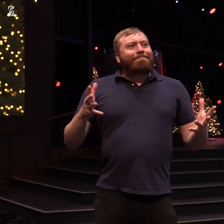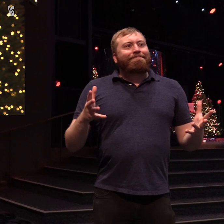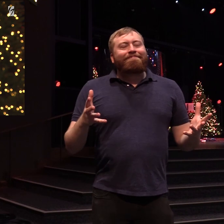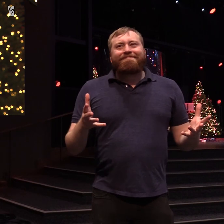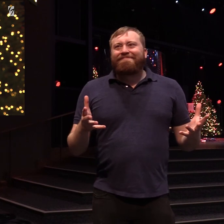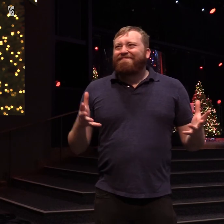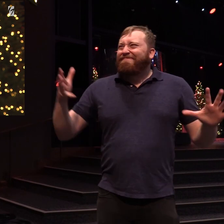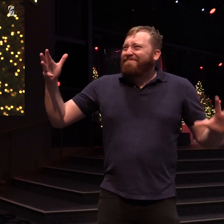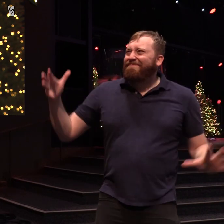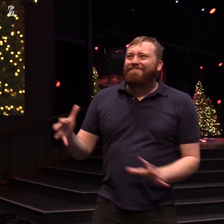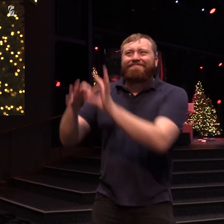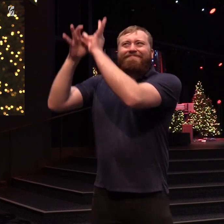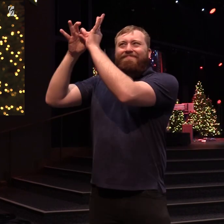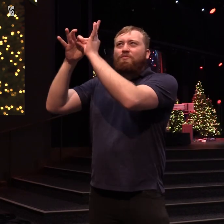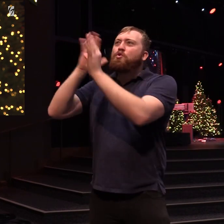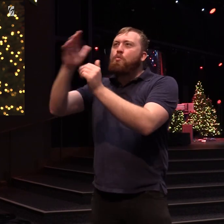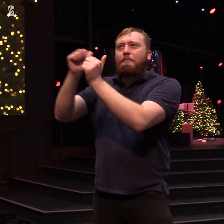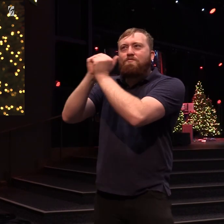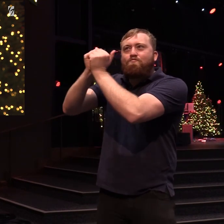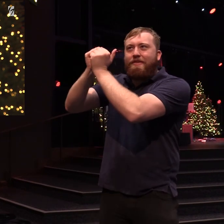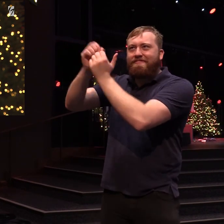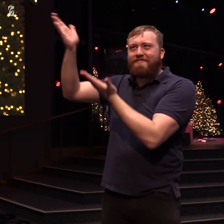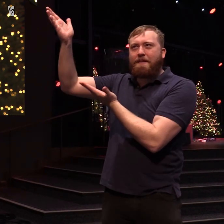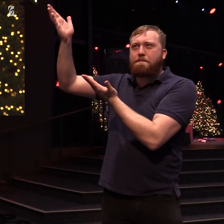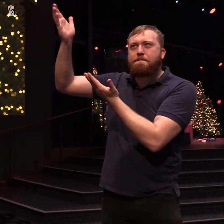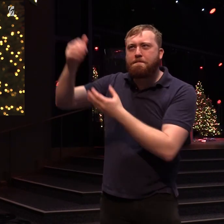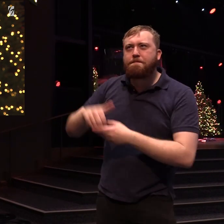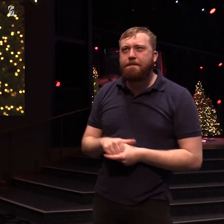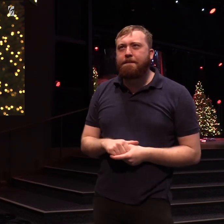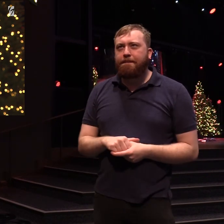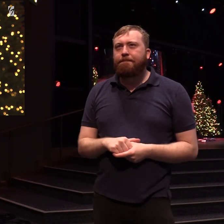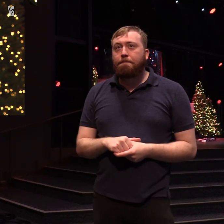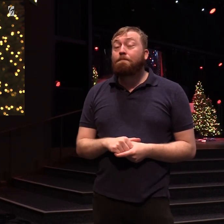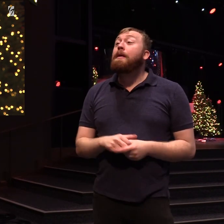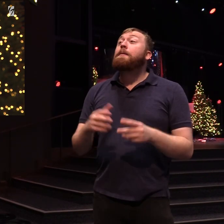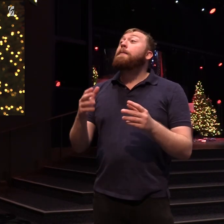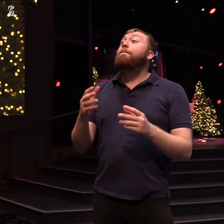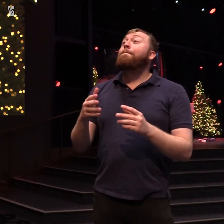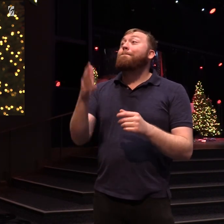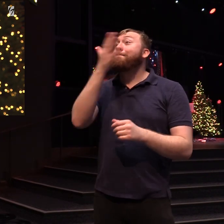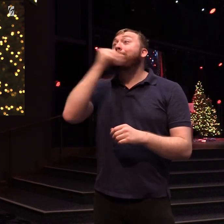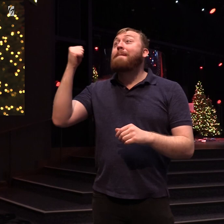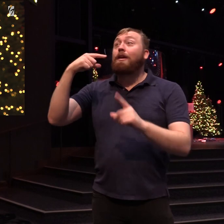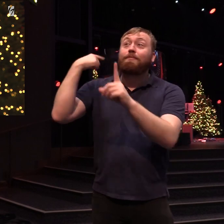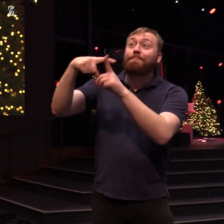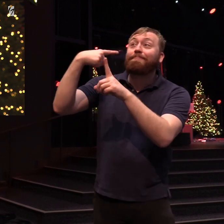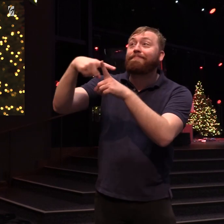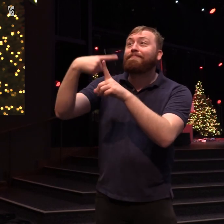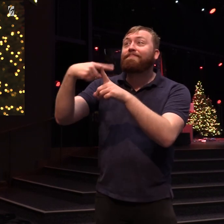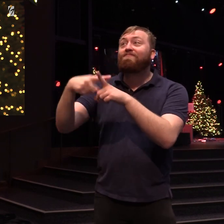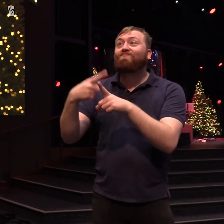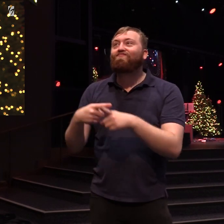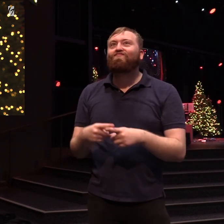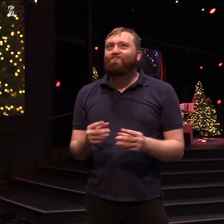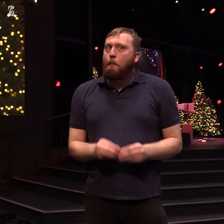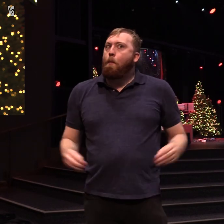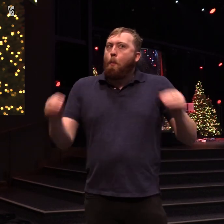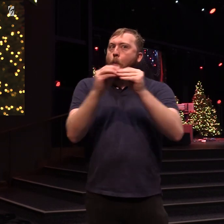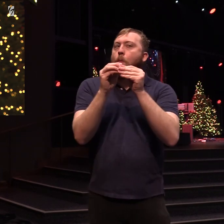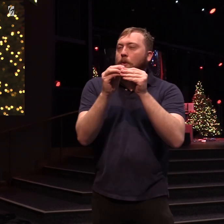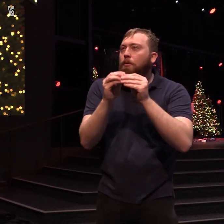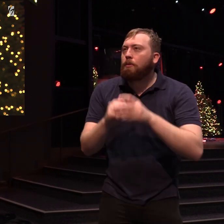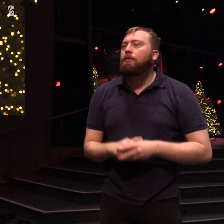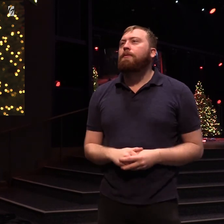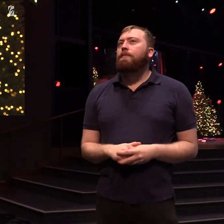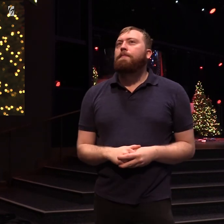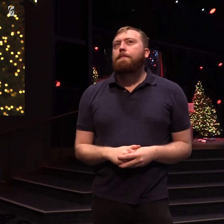be where I am." And then I've got some more good news. The story doesn't end here.